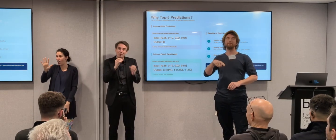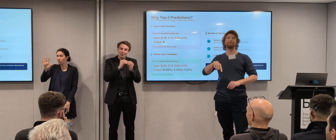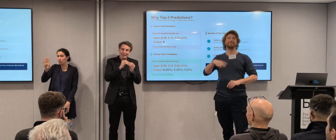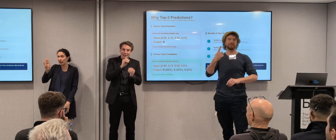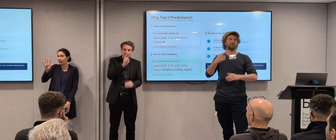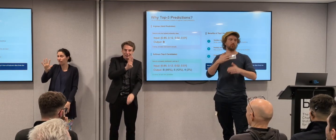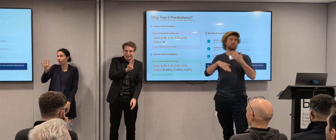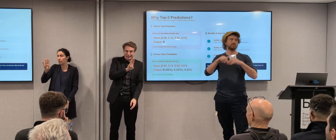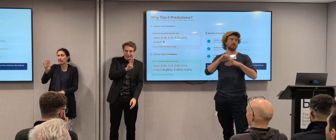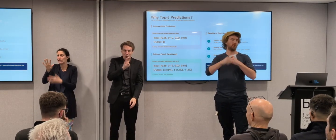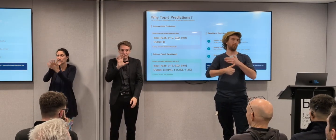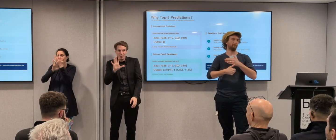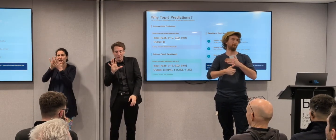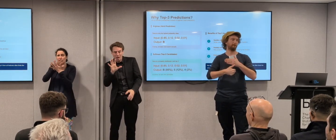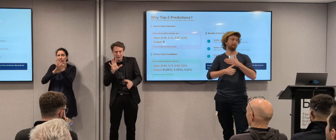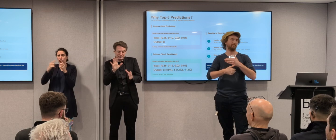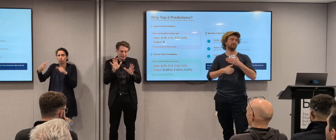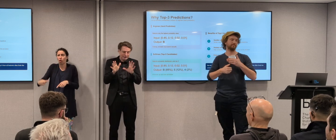shape.